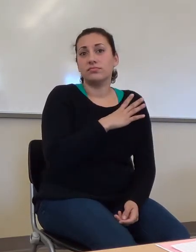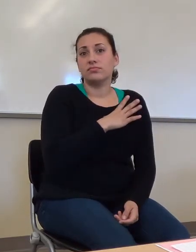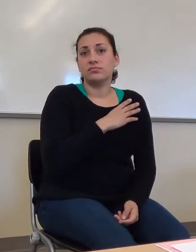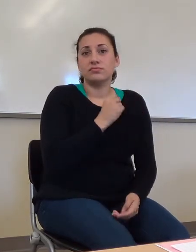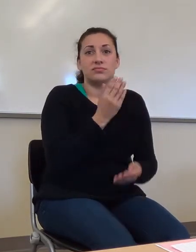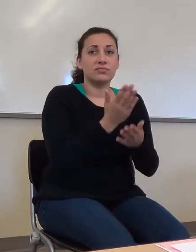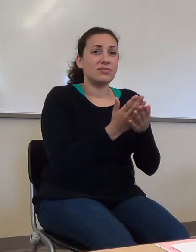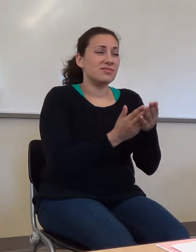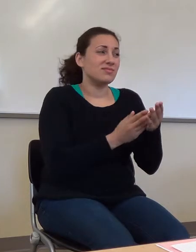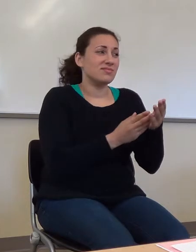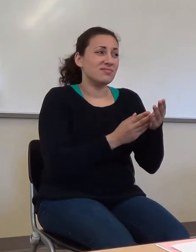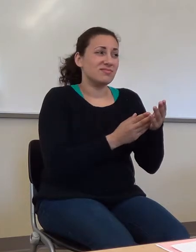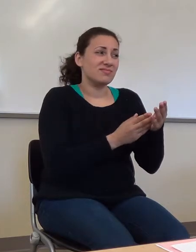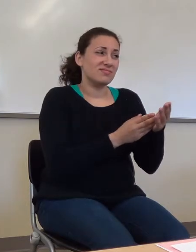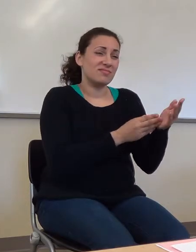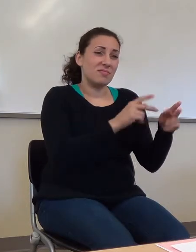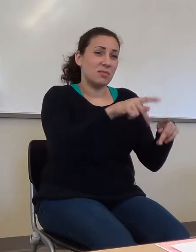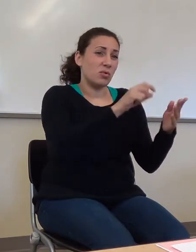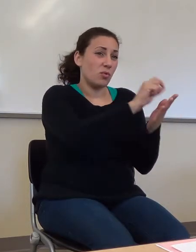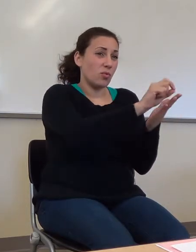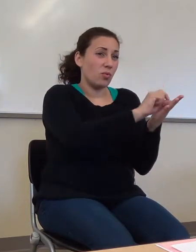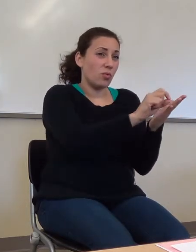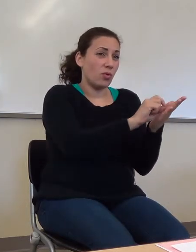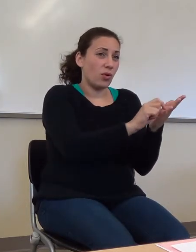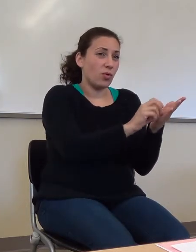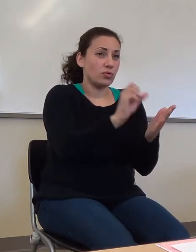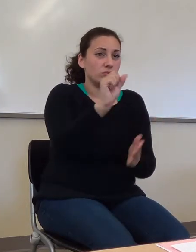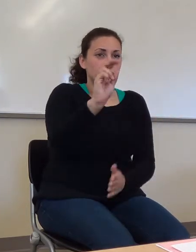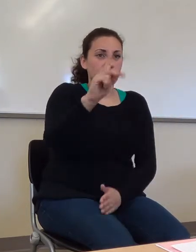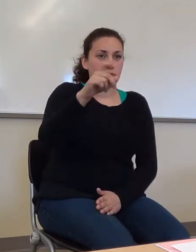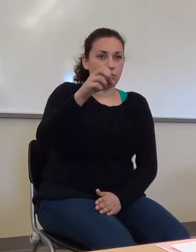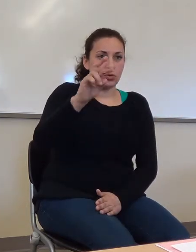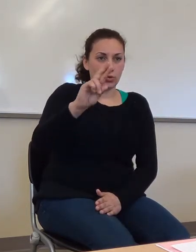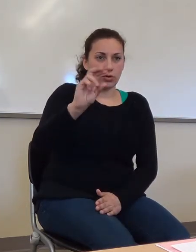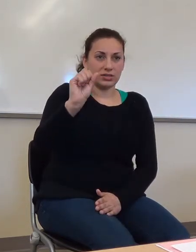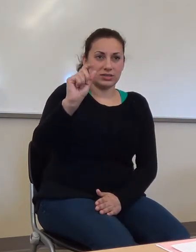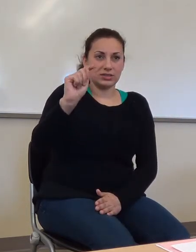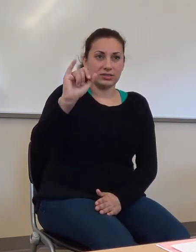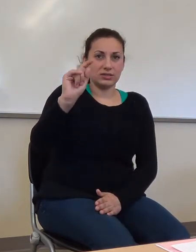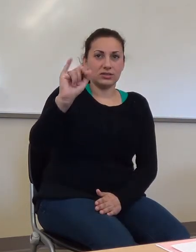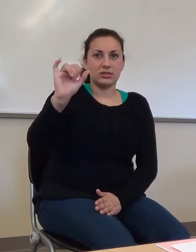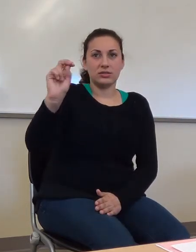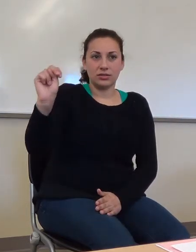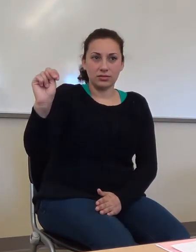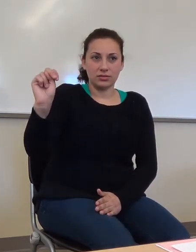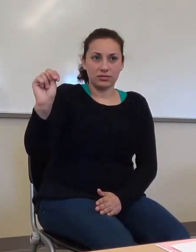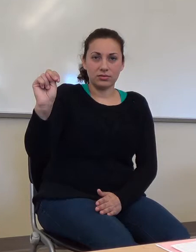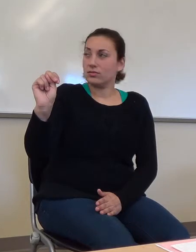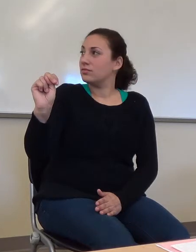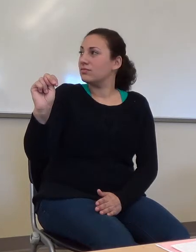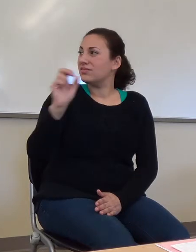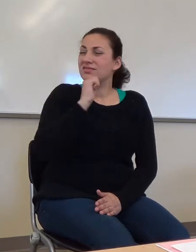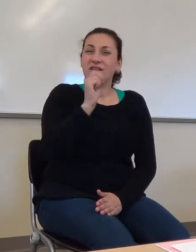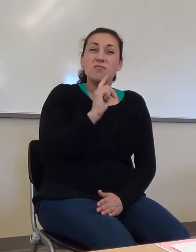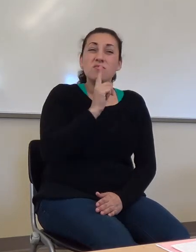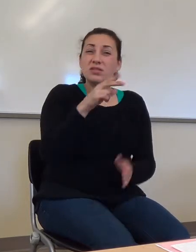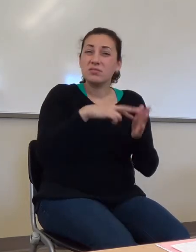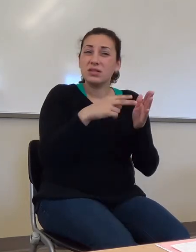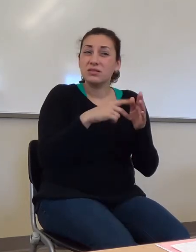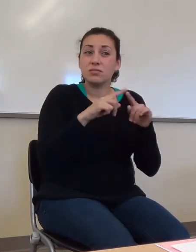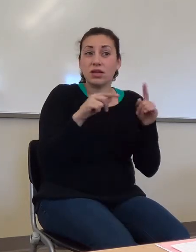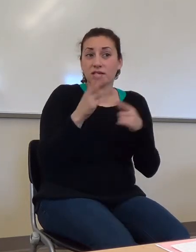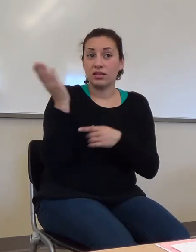Some people put superstition, which again, like theory and scenario, that isn't really what it means, but in